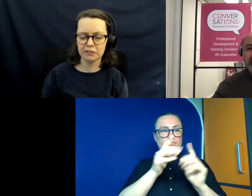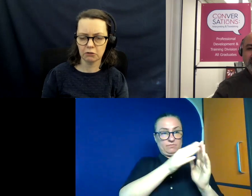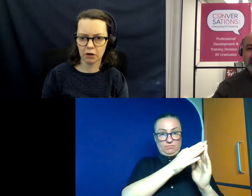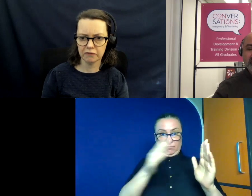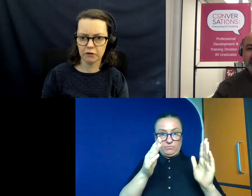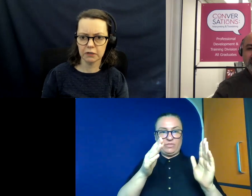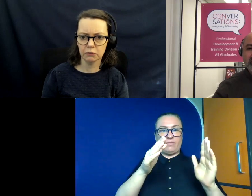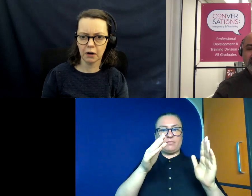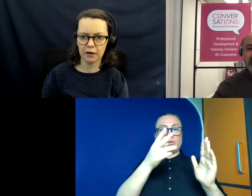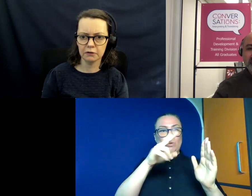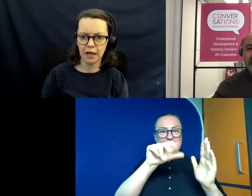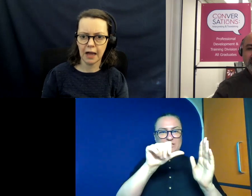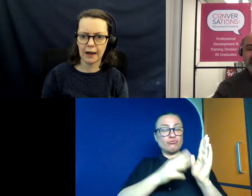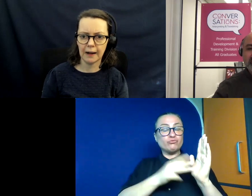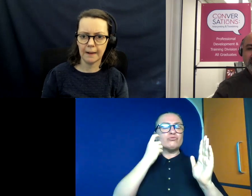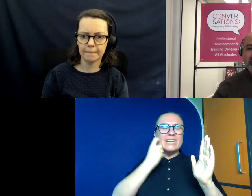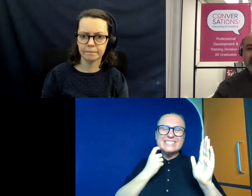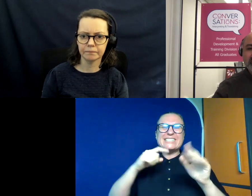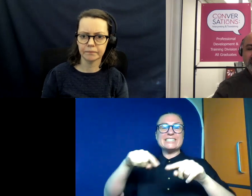we did Corona for a little while.